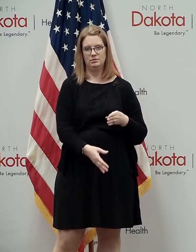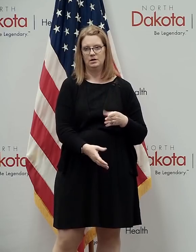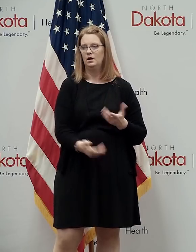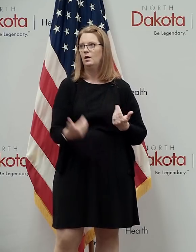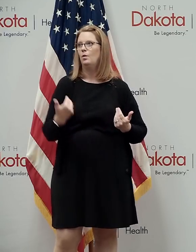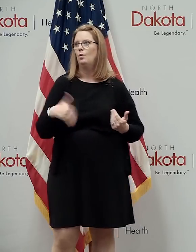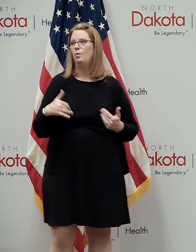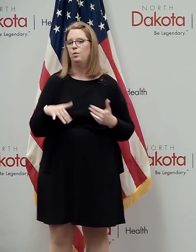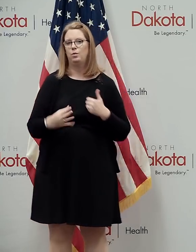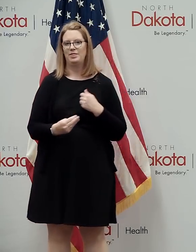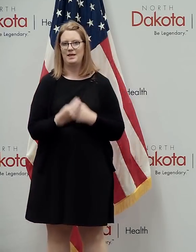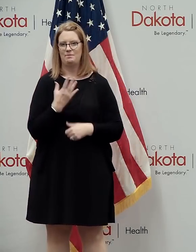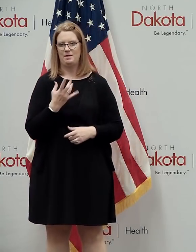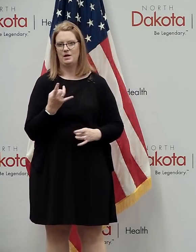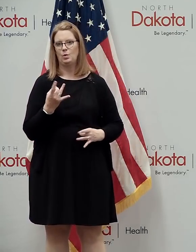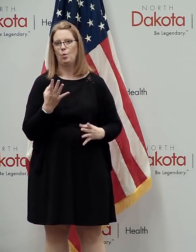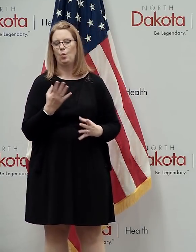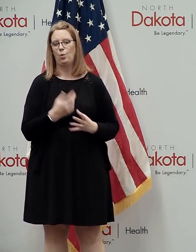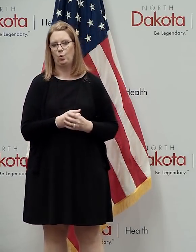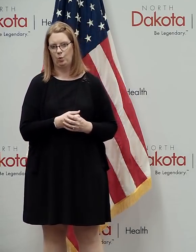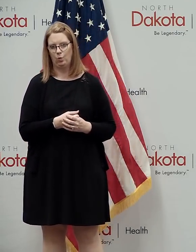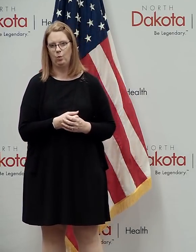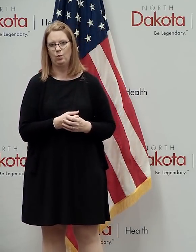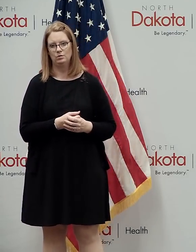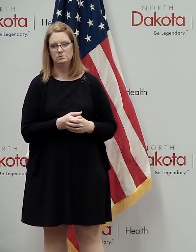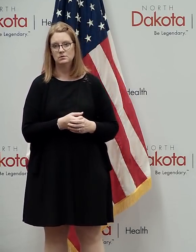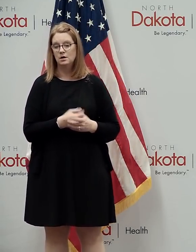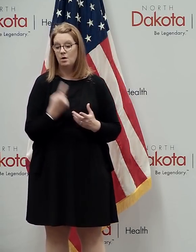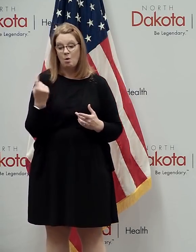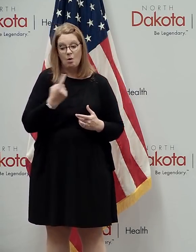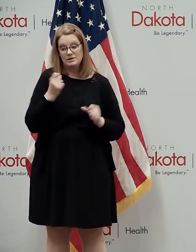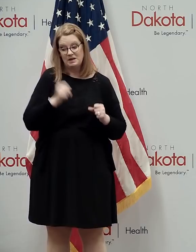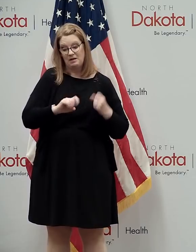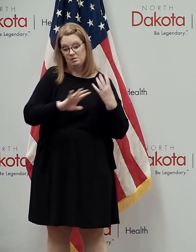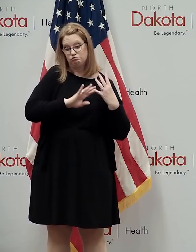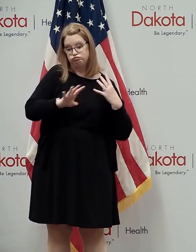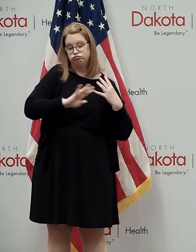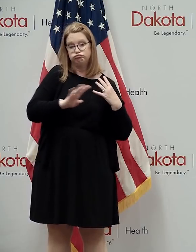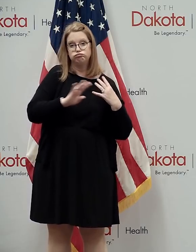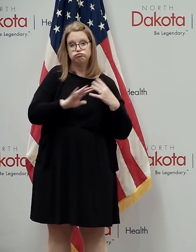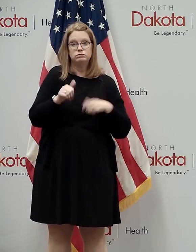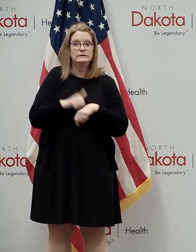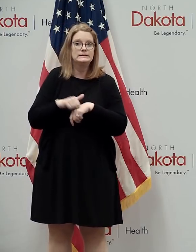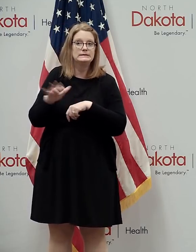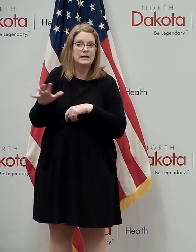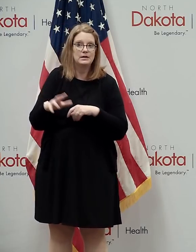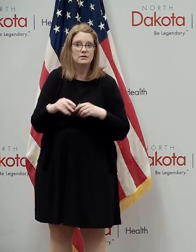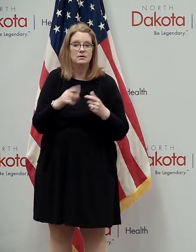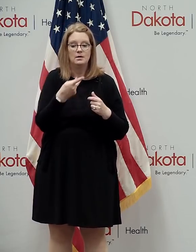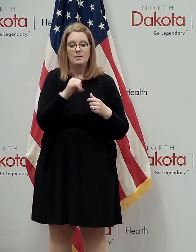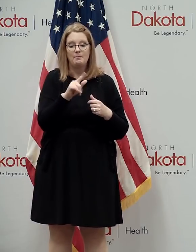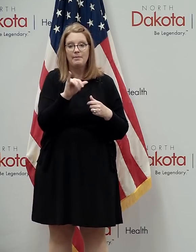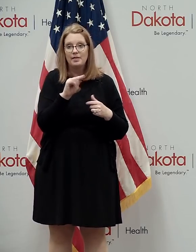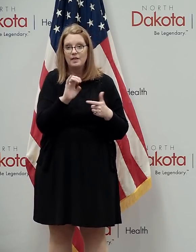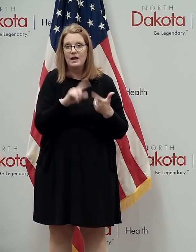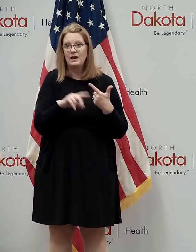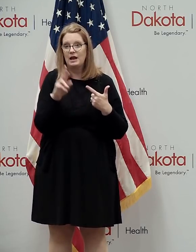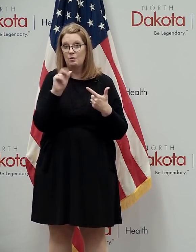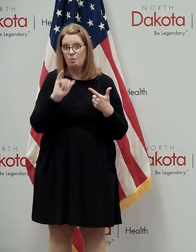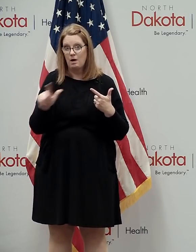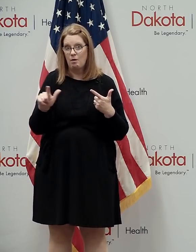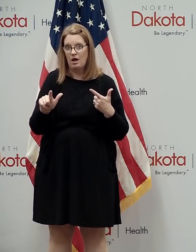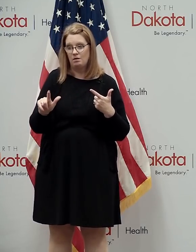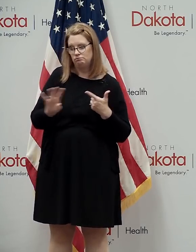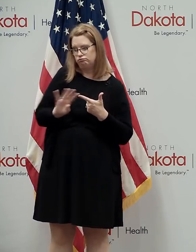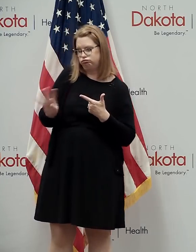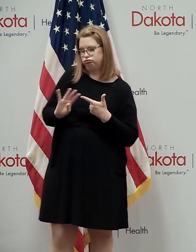And we've always been able to ship product out of our state at least 2 primary ways. One is by pipeline and one is by rail.